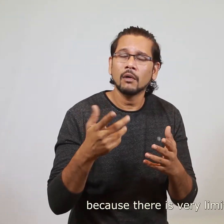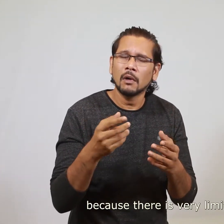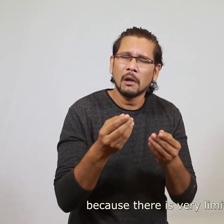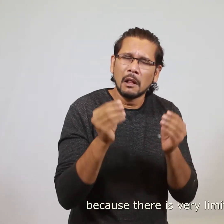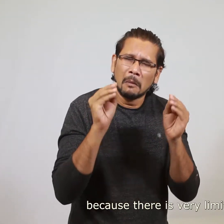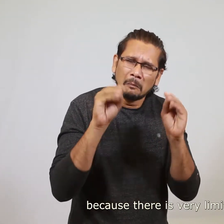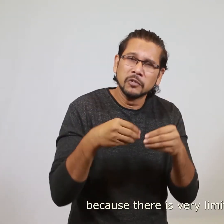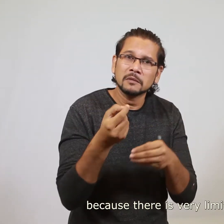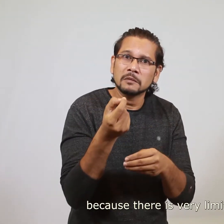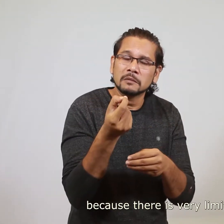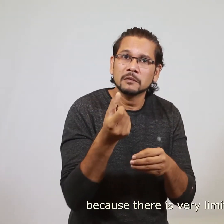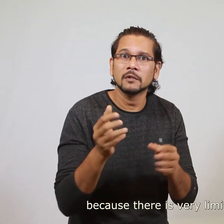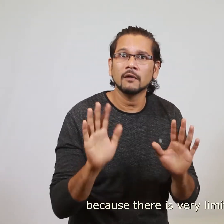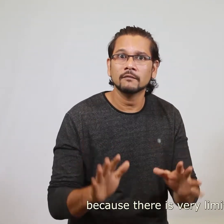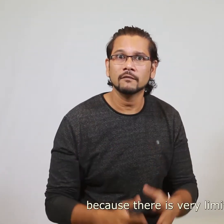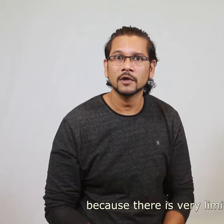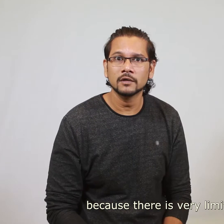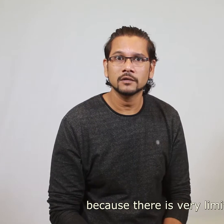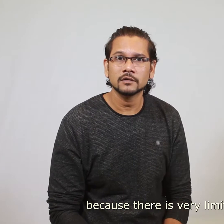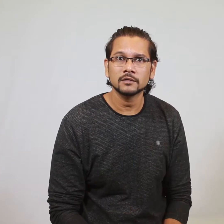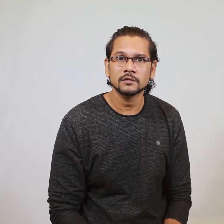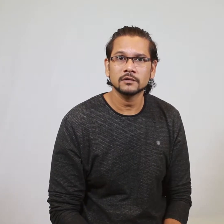because there is very limited quantity.